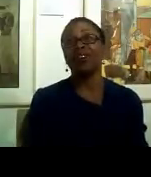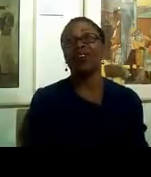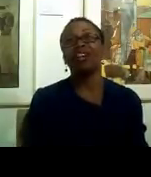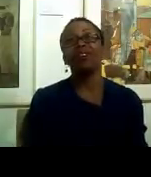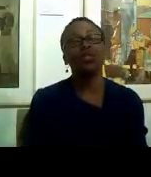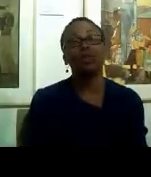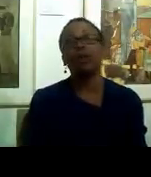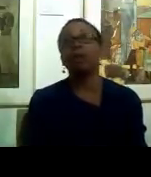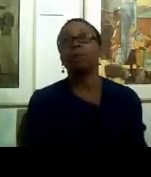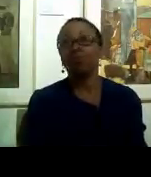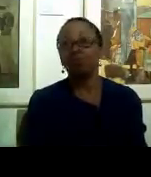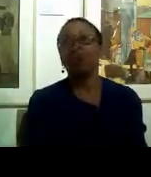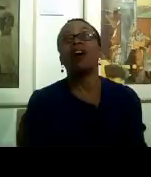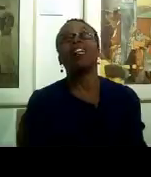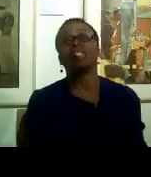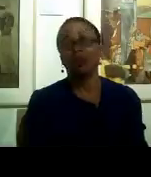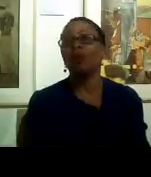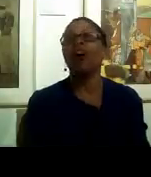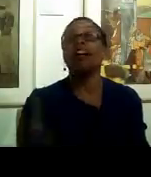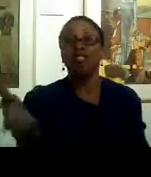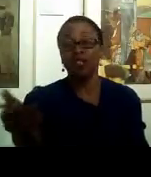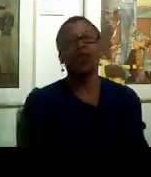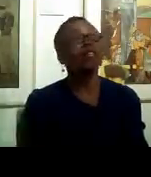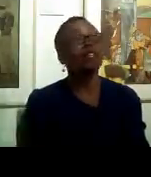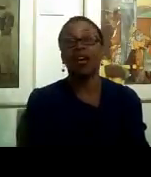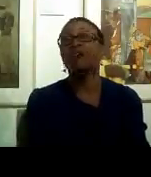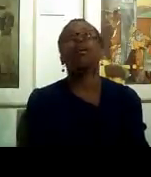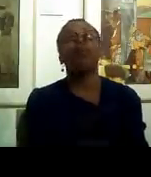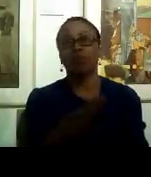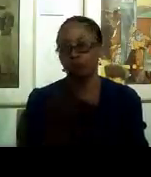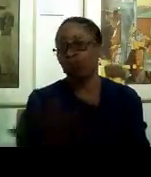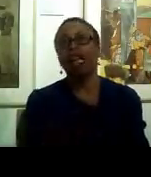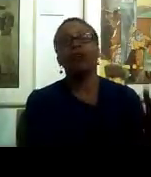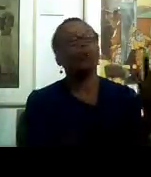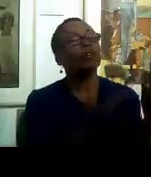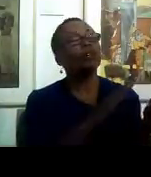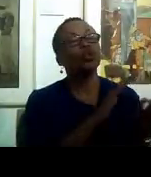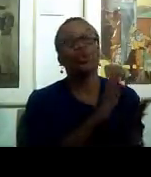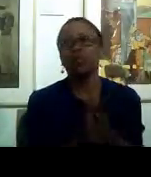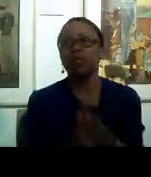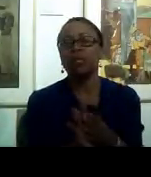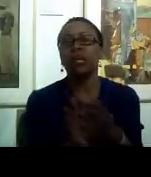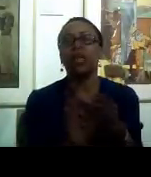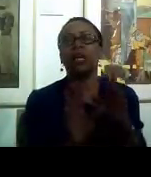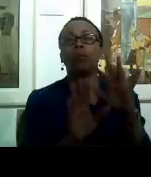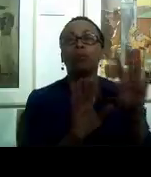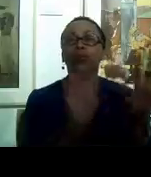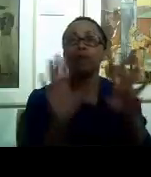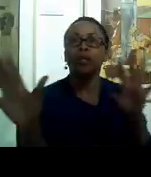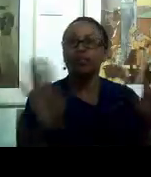and sort of the syncopation of the music played into the art. In the surface, in the movement of